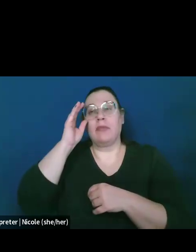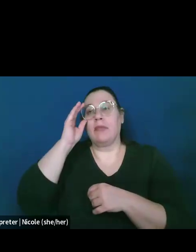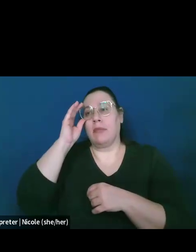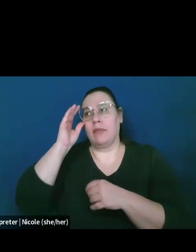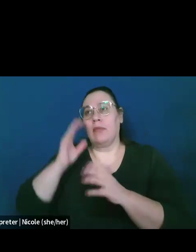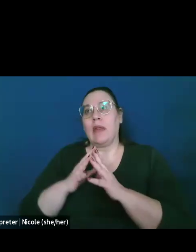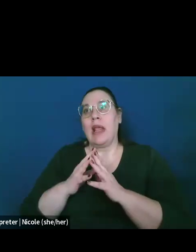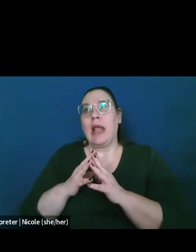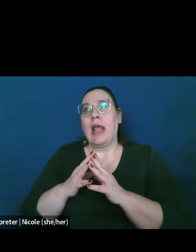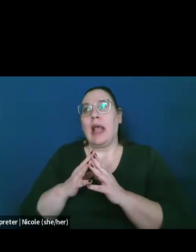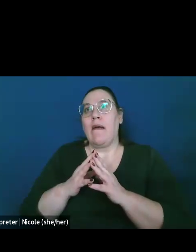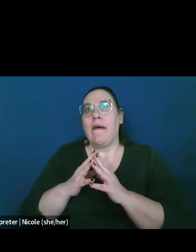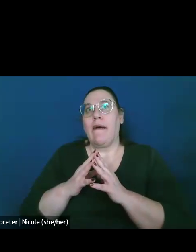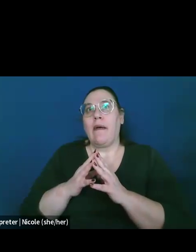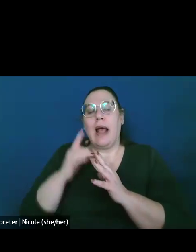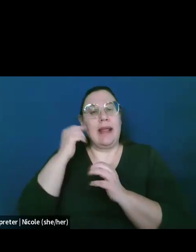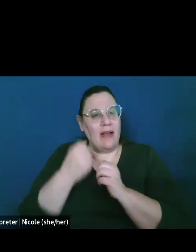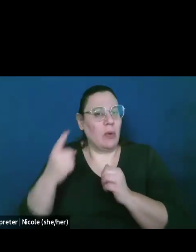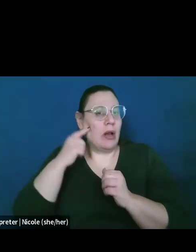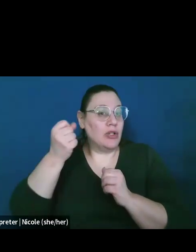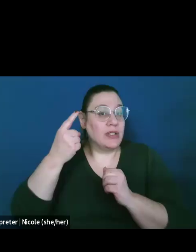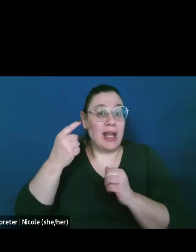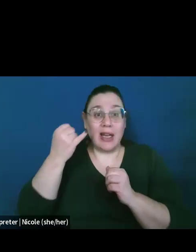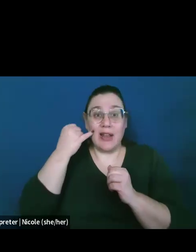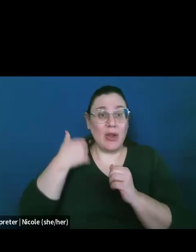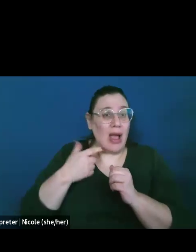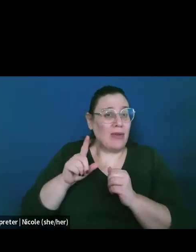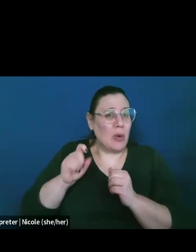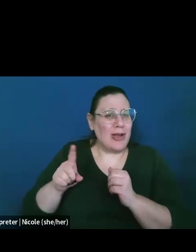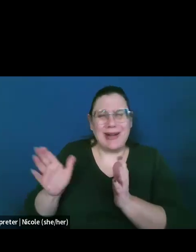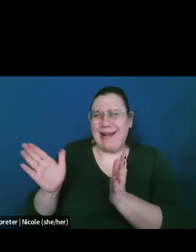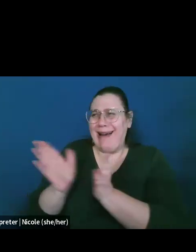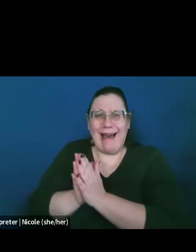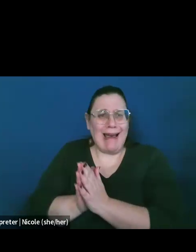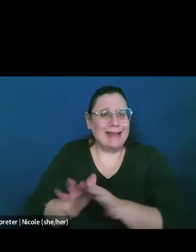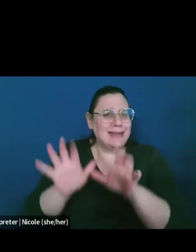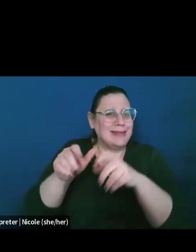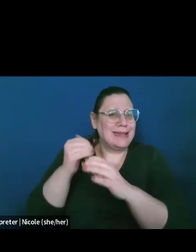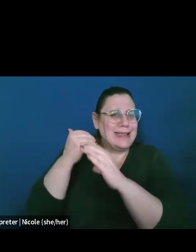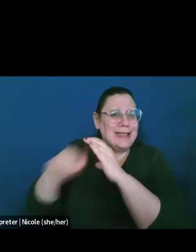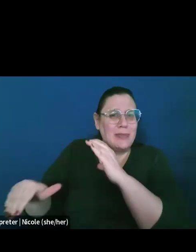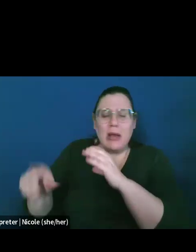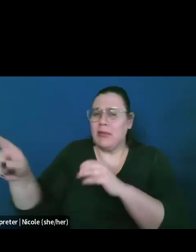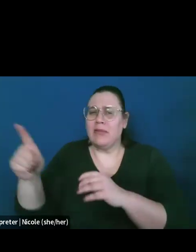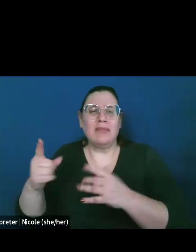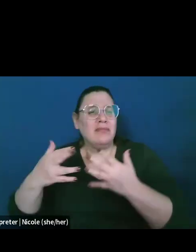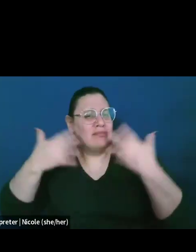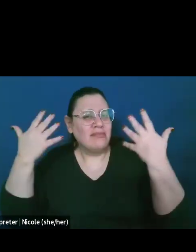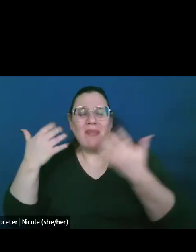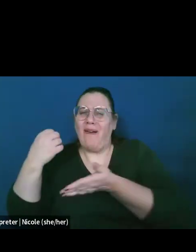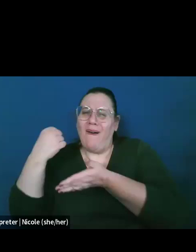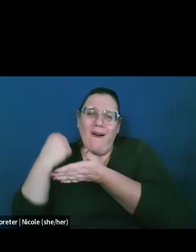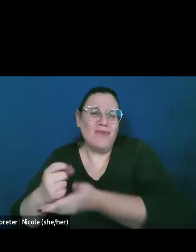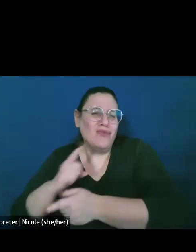would understand is just to always, if you have a question, ask them. Just write an email and ask them. They're very helpful, they're very responsive, and